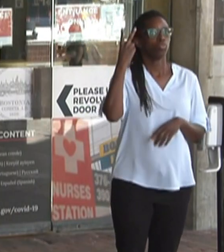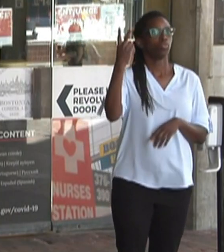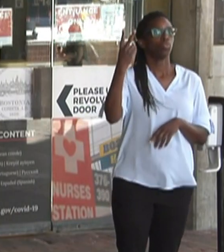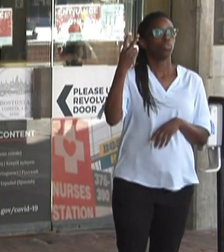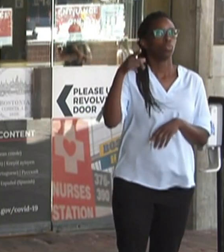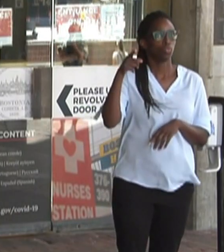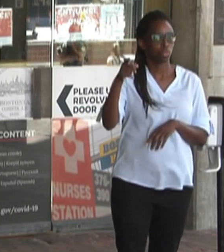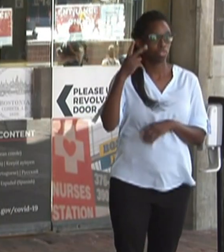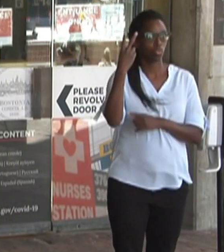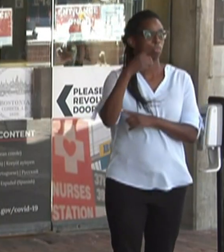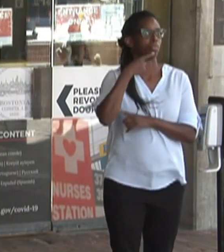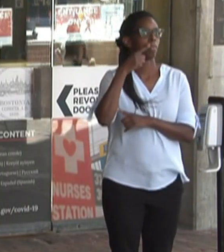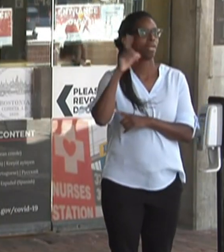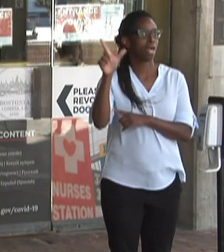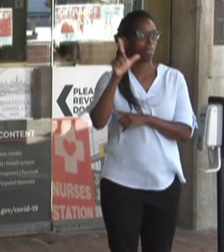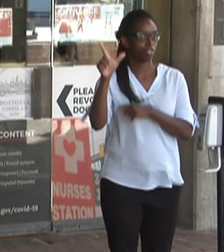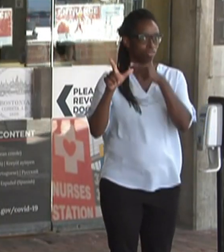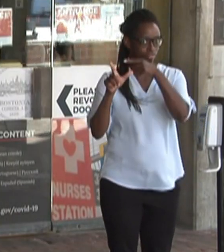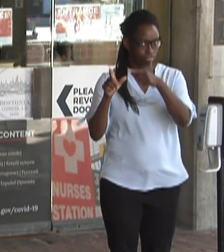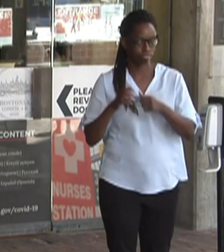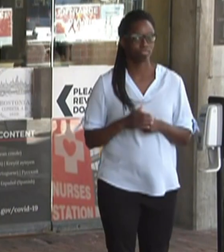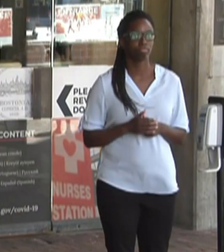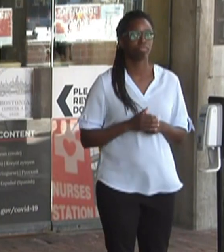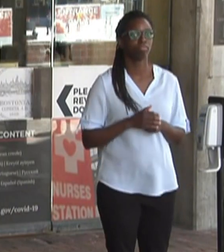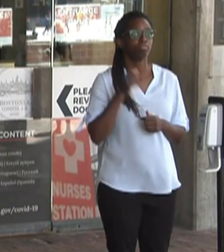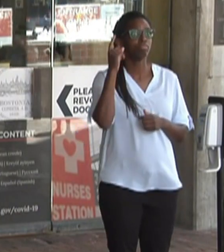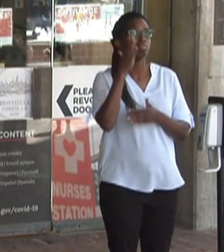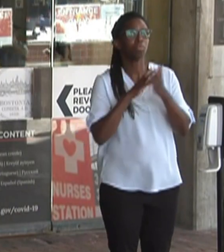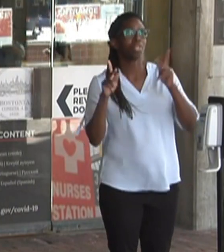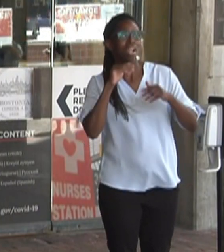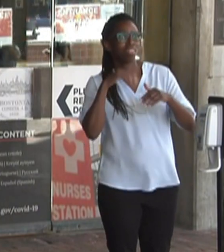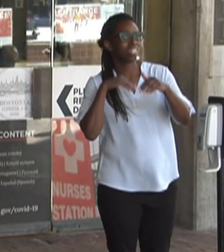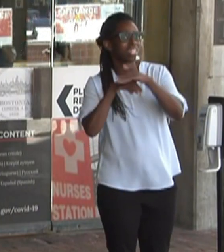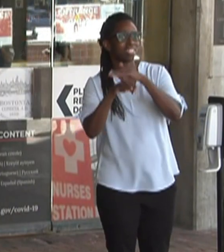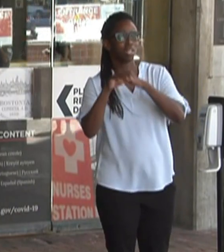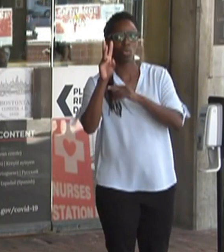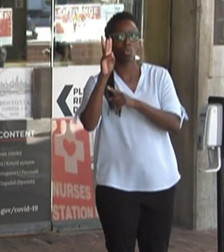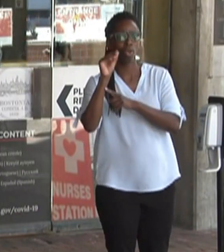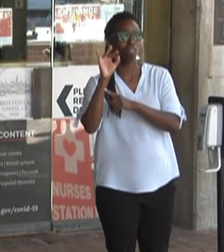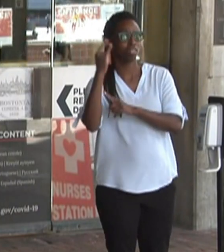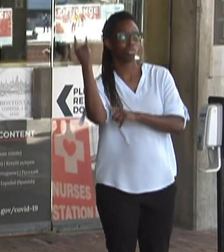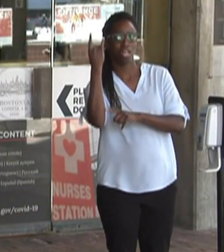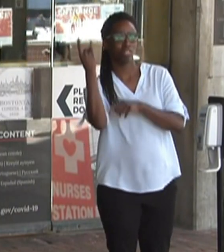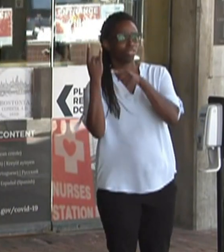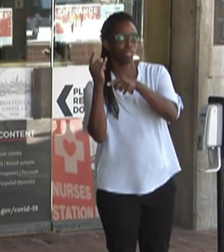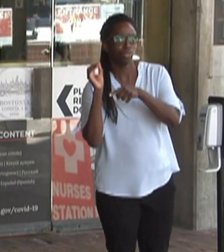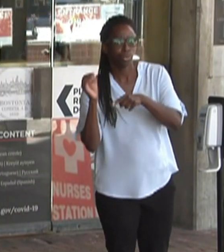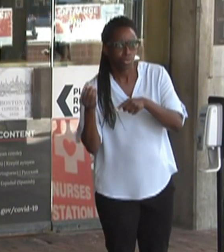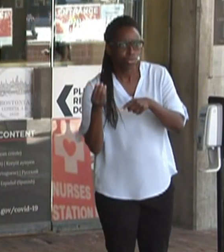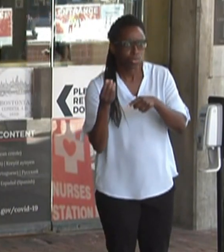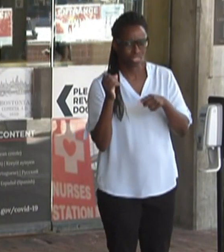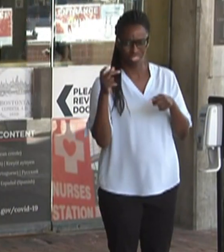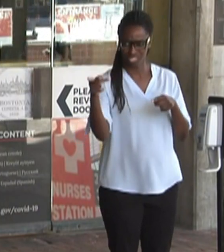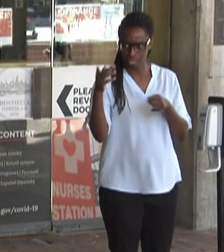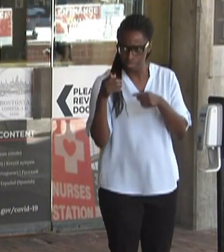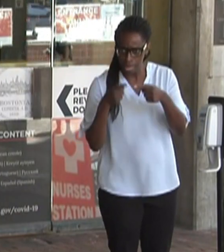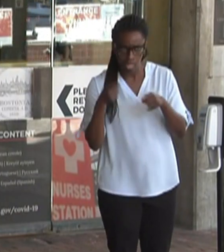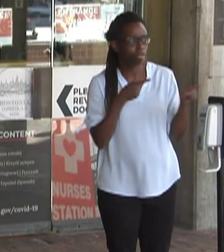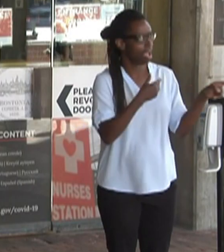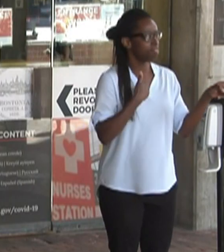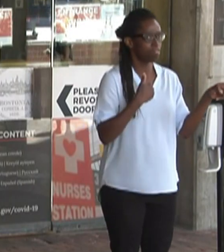Boston. This is a vital equity issue, and it's one that's more clear during the era